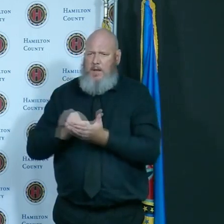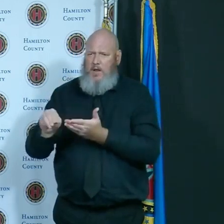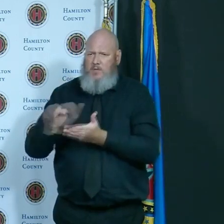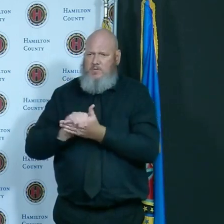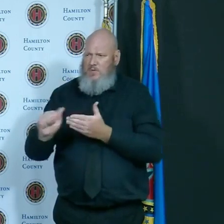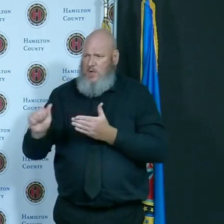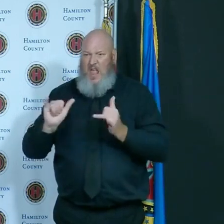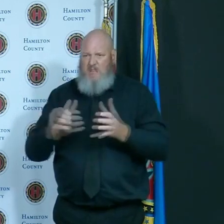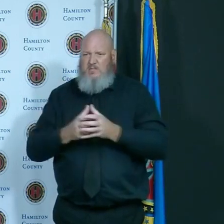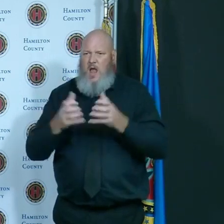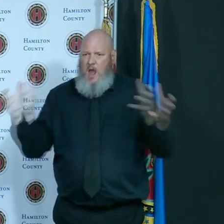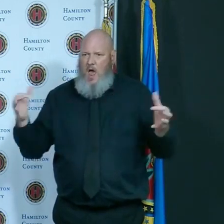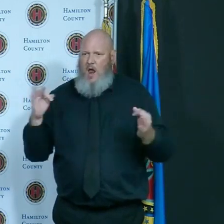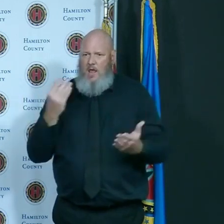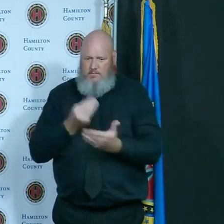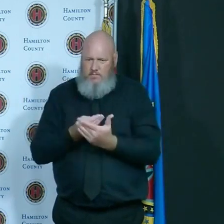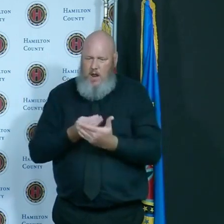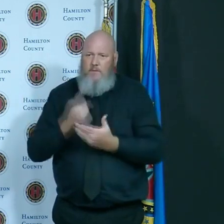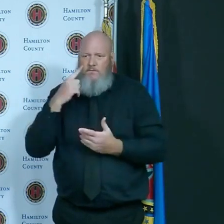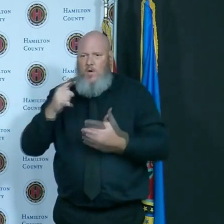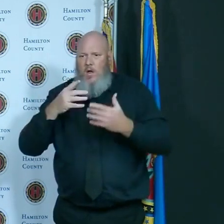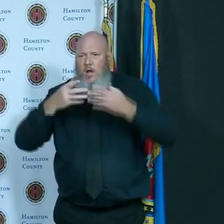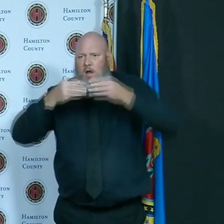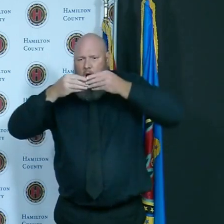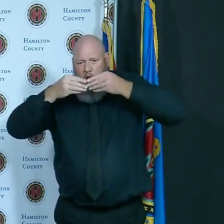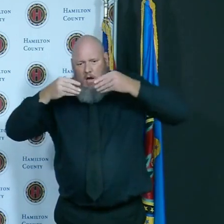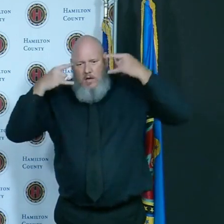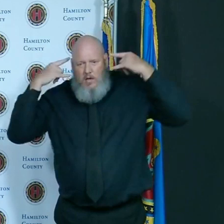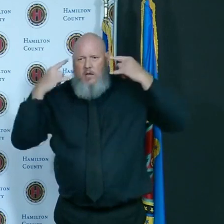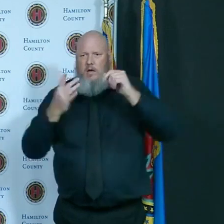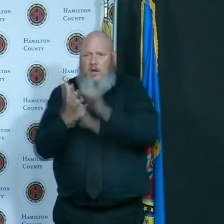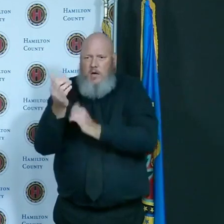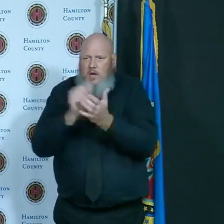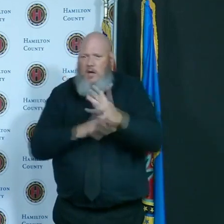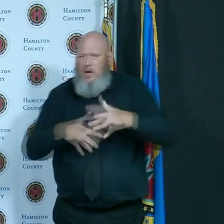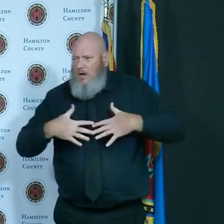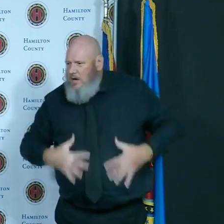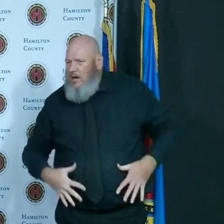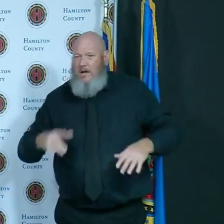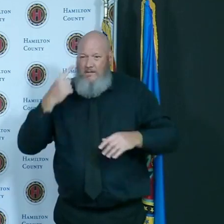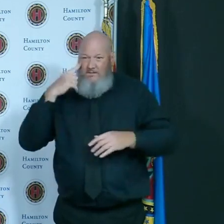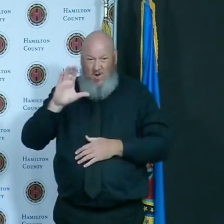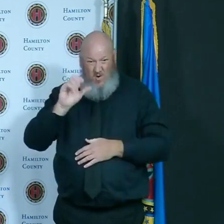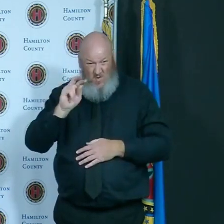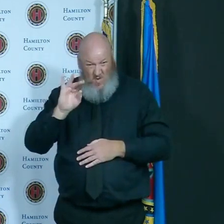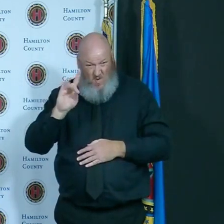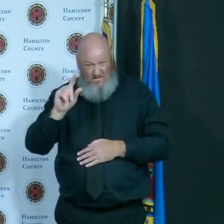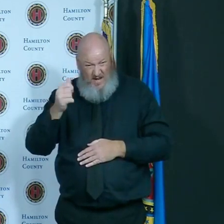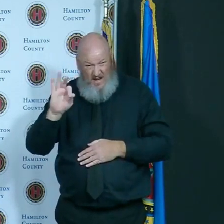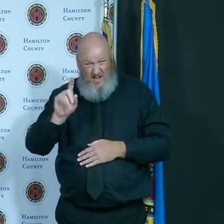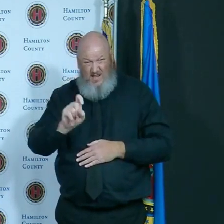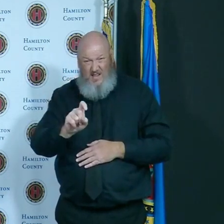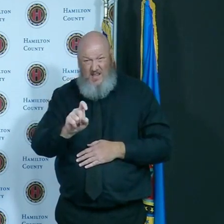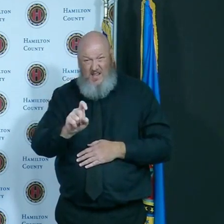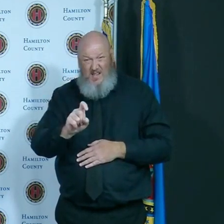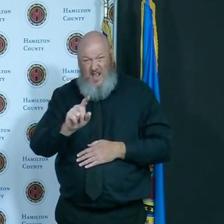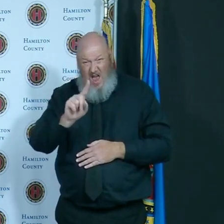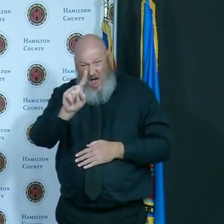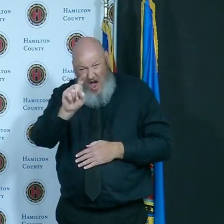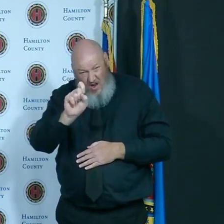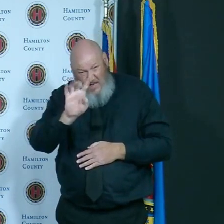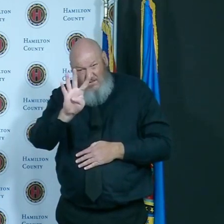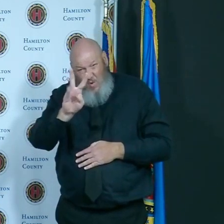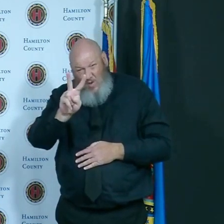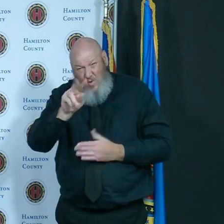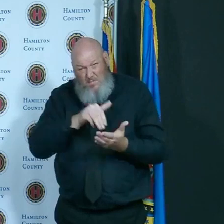enough need to spend all that money on the COVID related expenses? So thank you for the